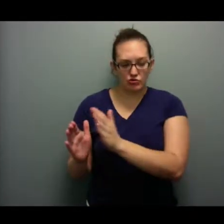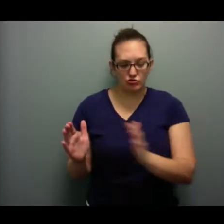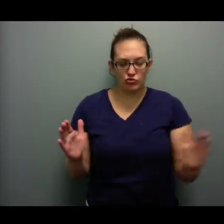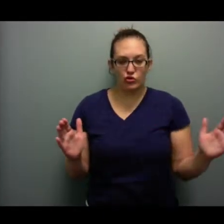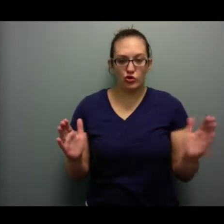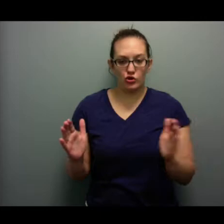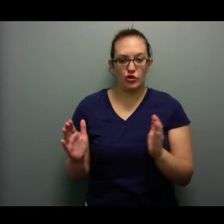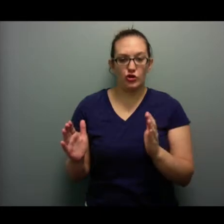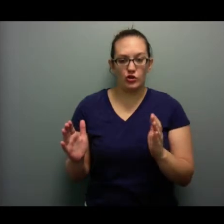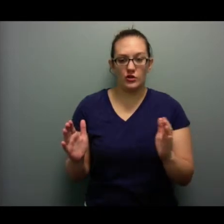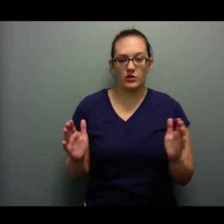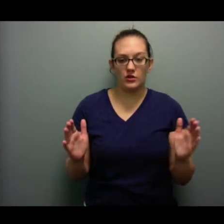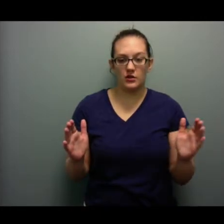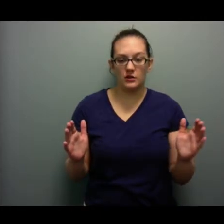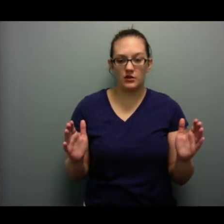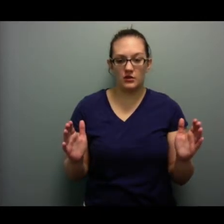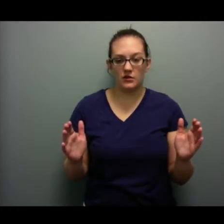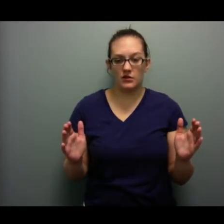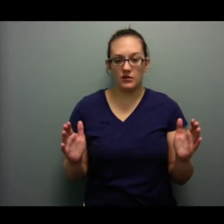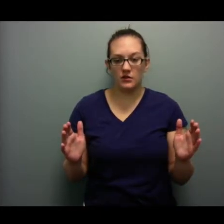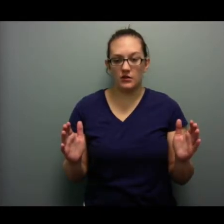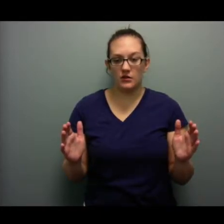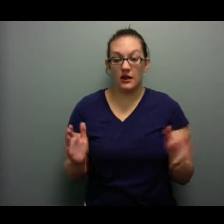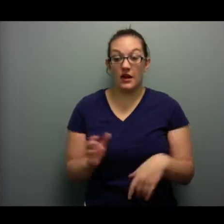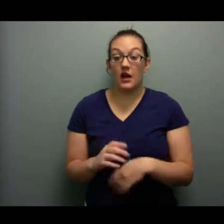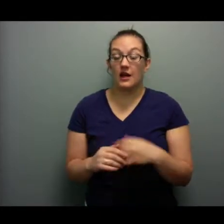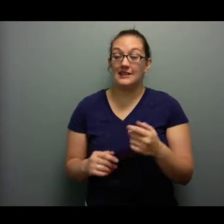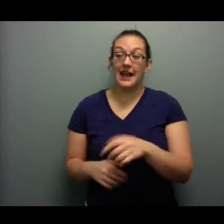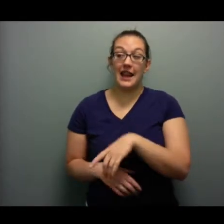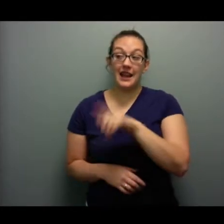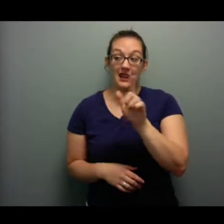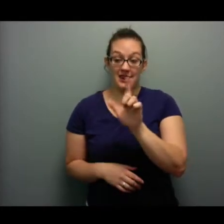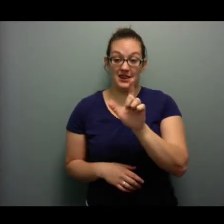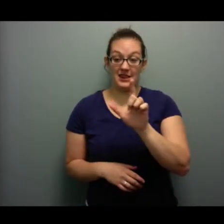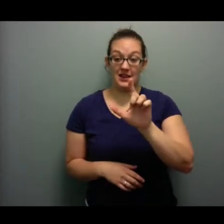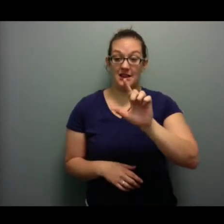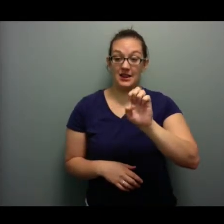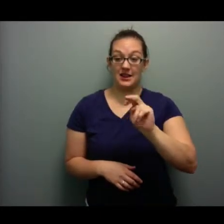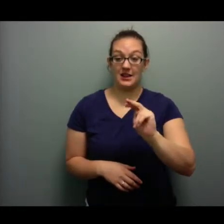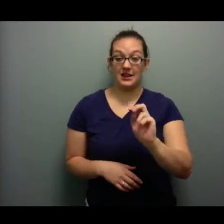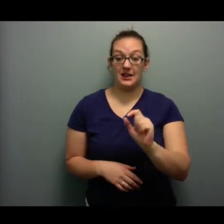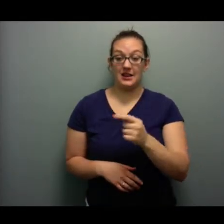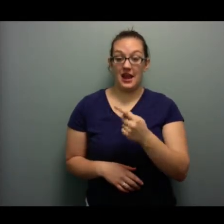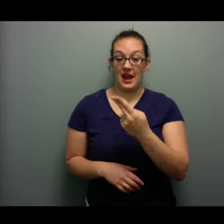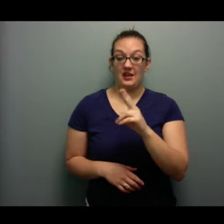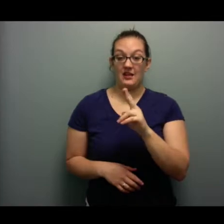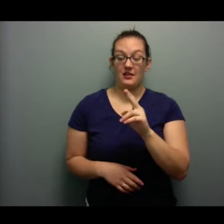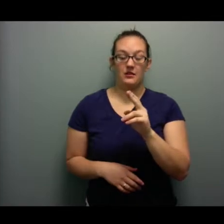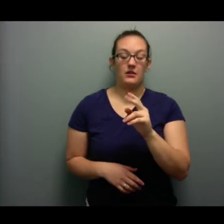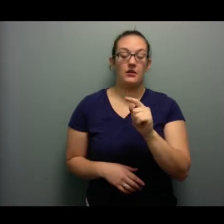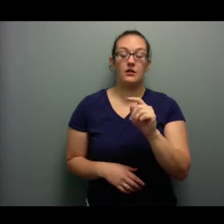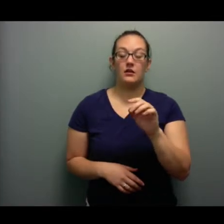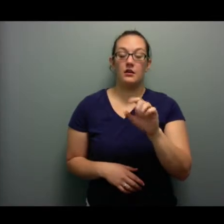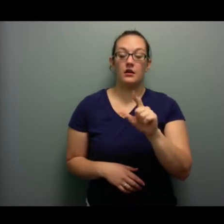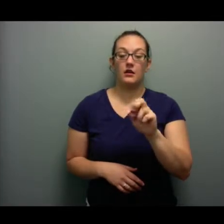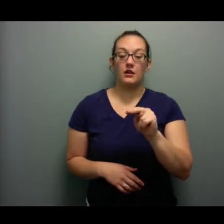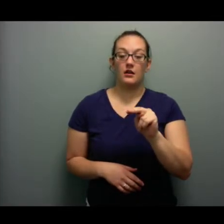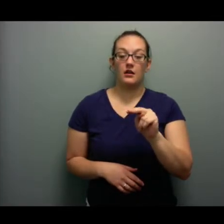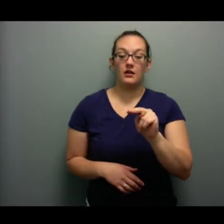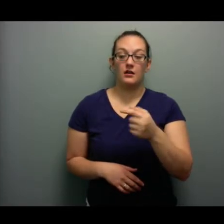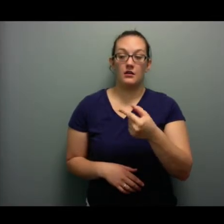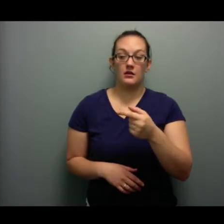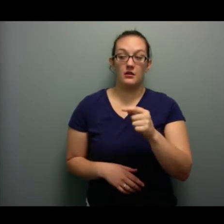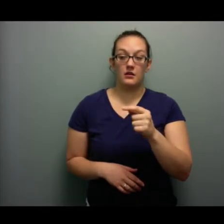earlier somebody said, oh, it's 9 times width. So how do we measure it? Like if somebody wants to calculate the area of a shape, how